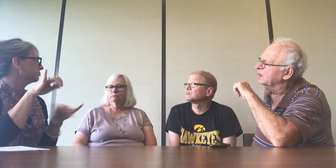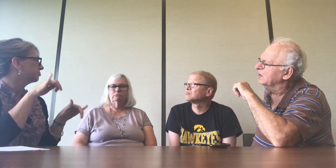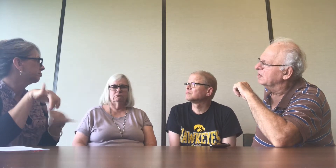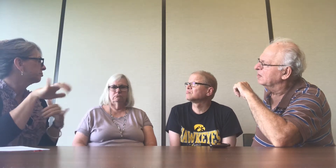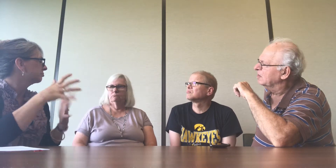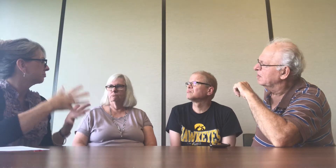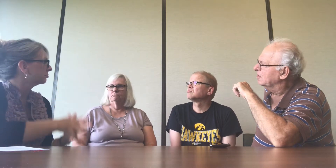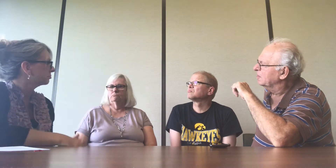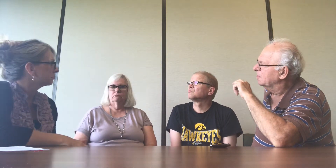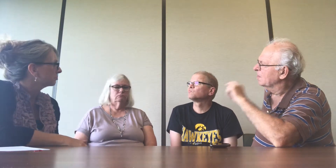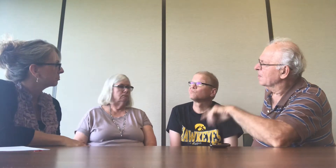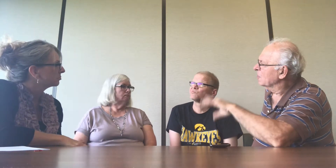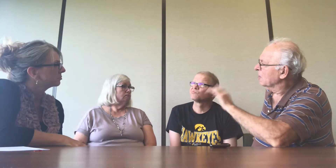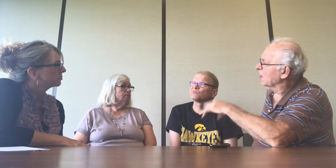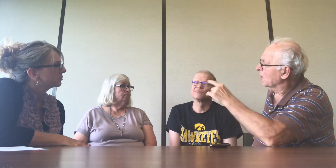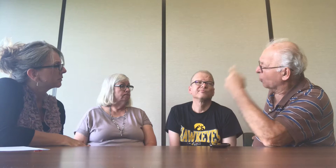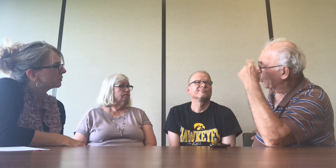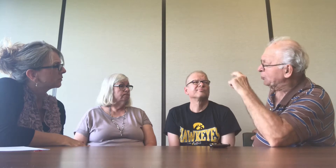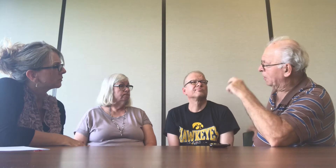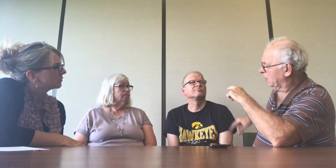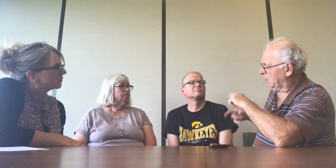that is also abuse.